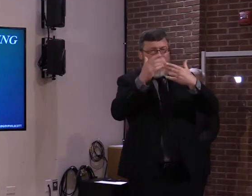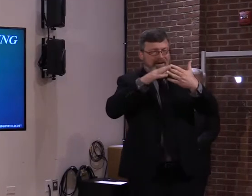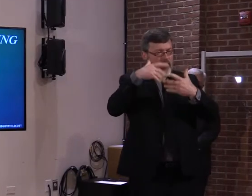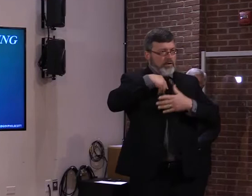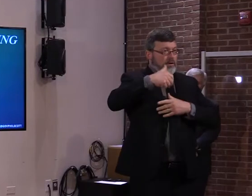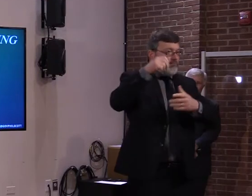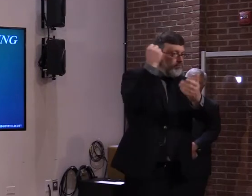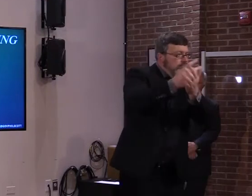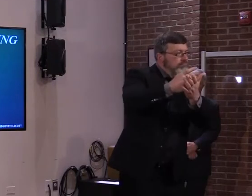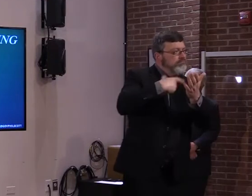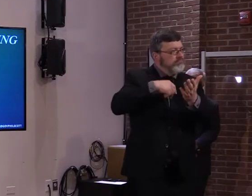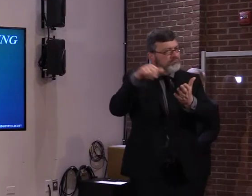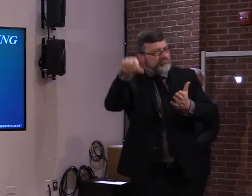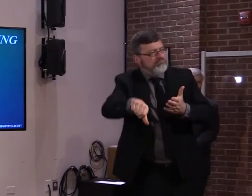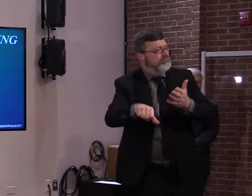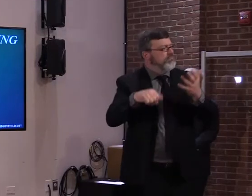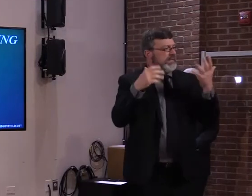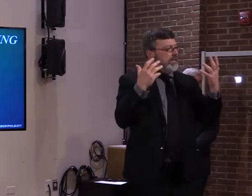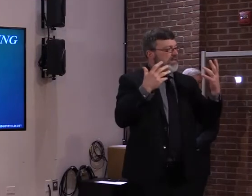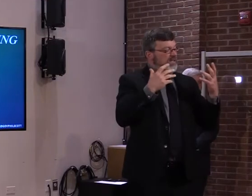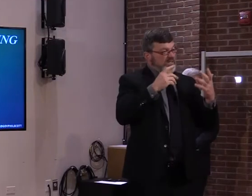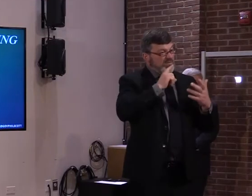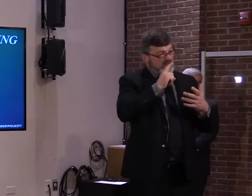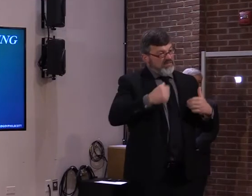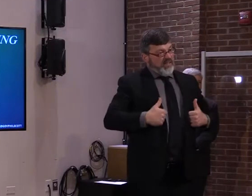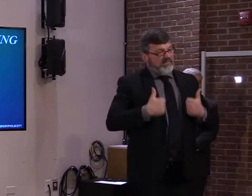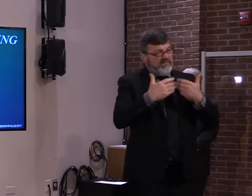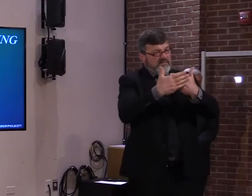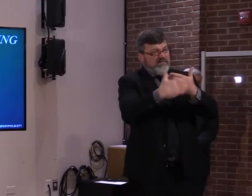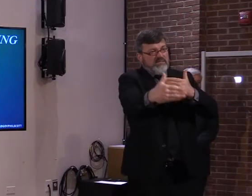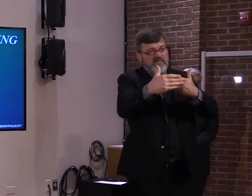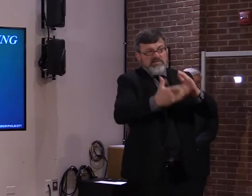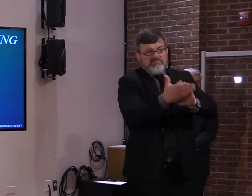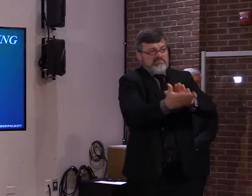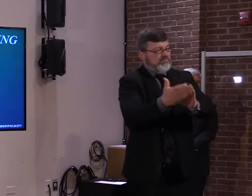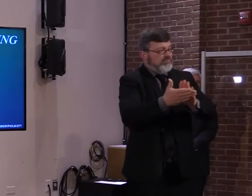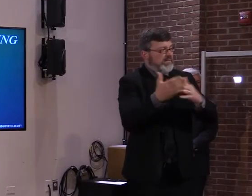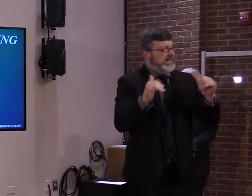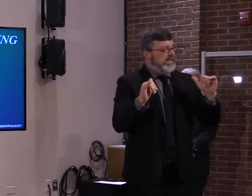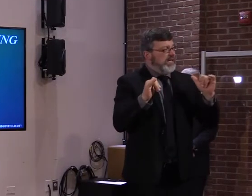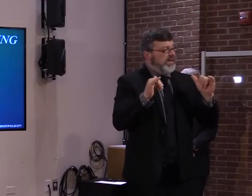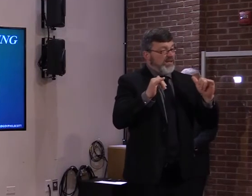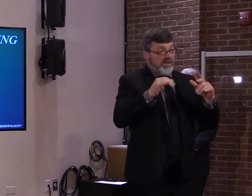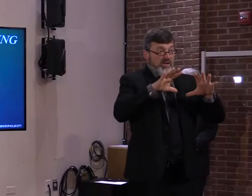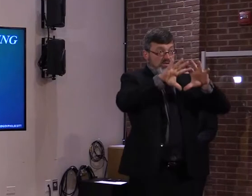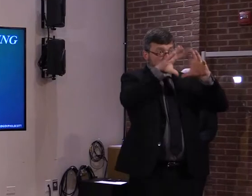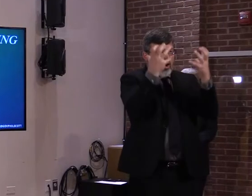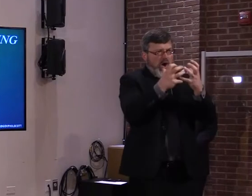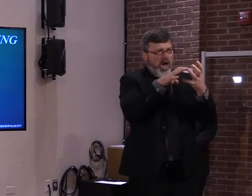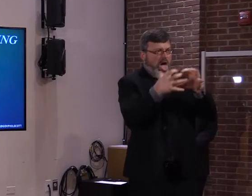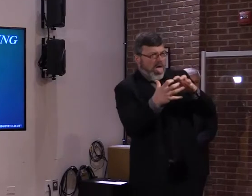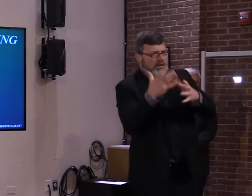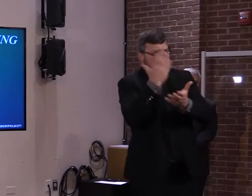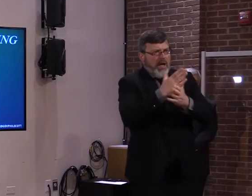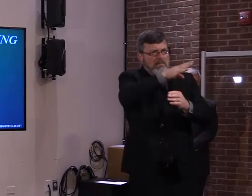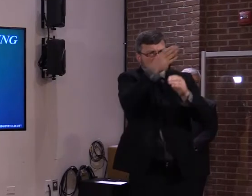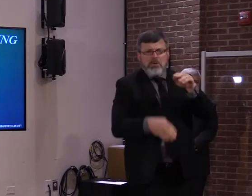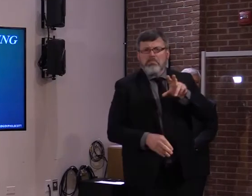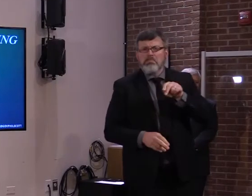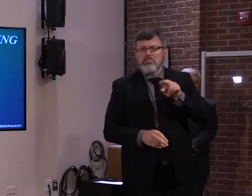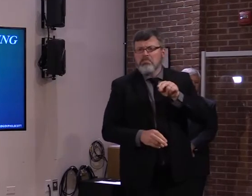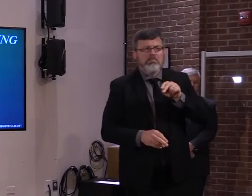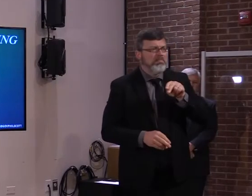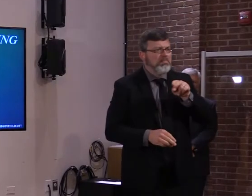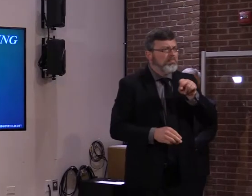sustained, life will go on. This isn't the end of the world. It's not a life and death situation. But I think we can do better. I think